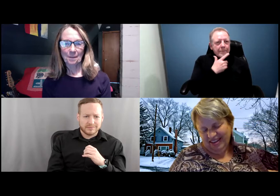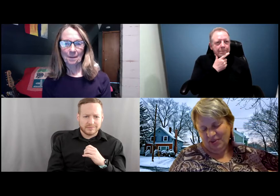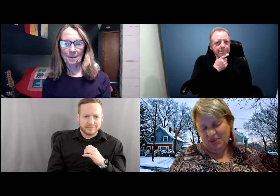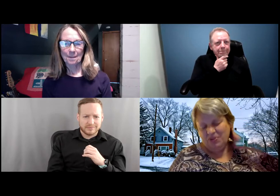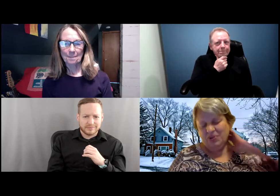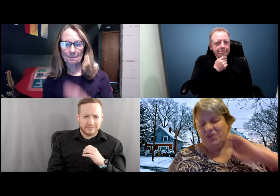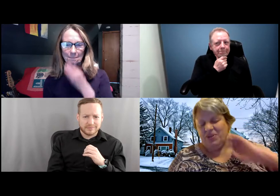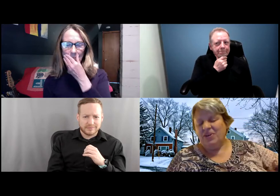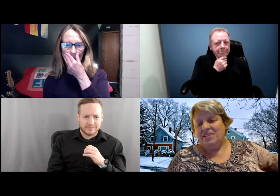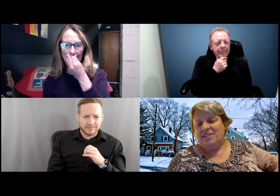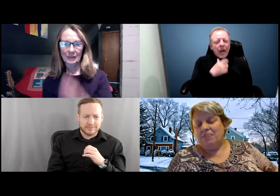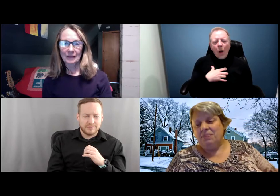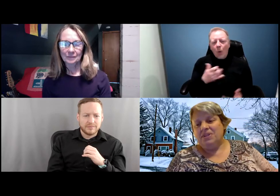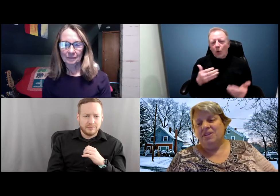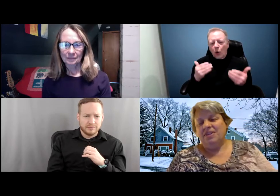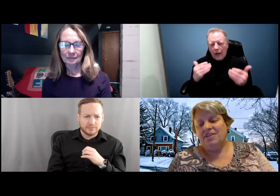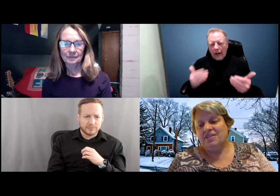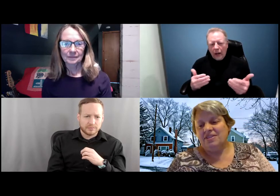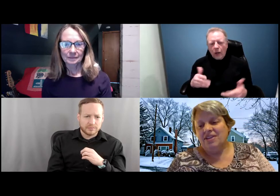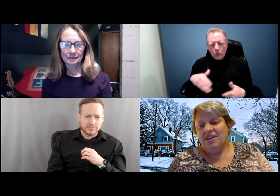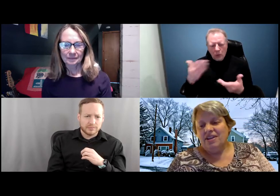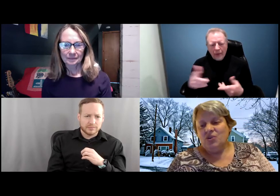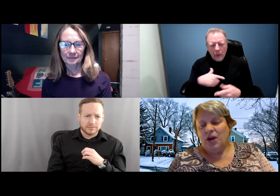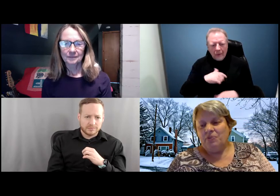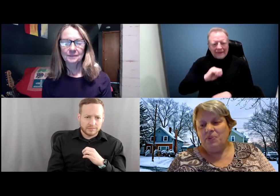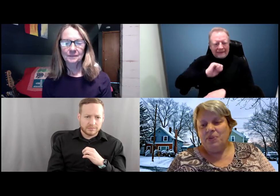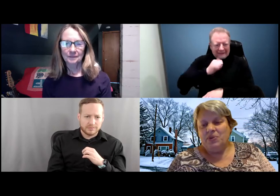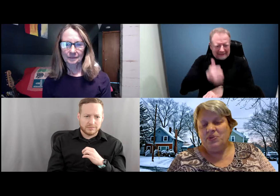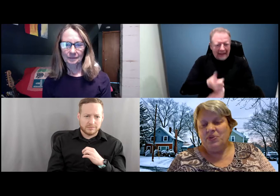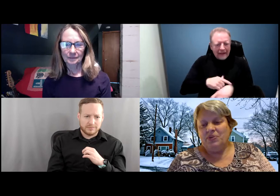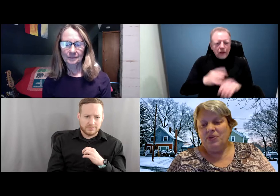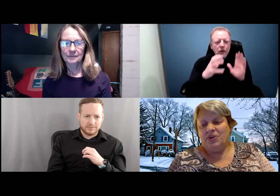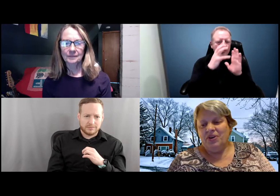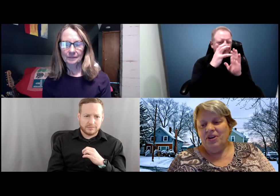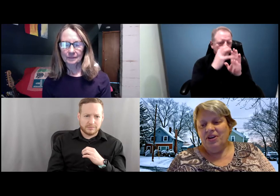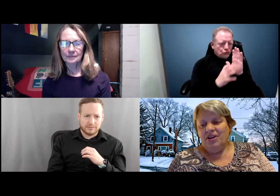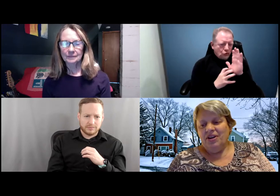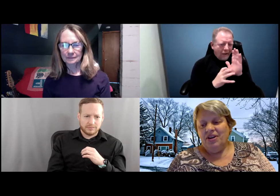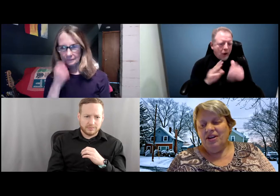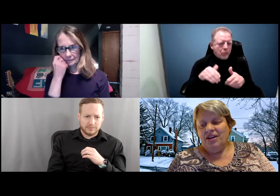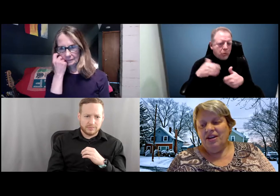I want to move that we accept this draft proposal for